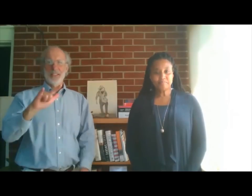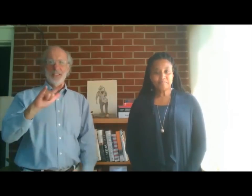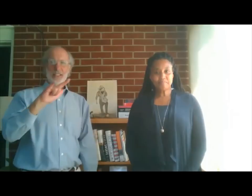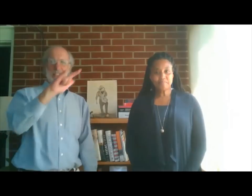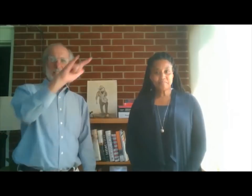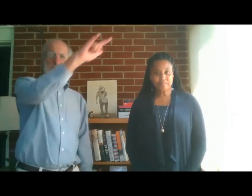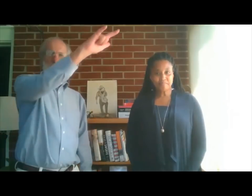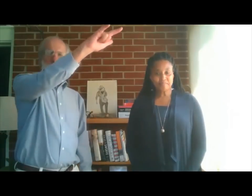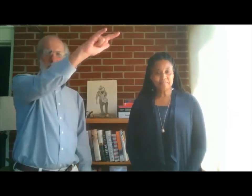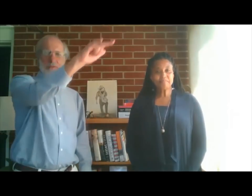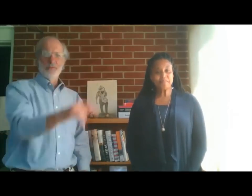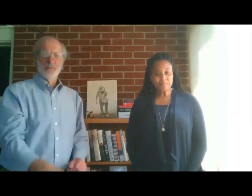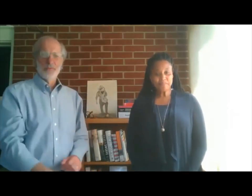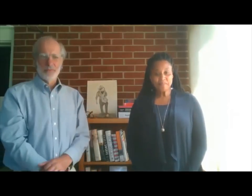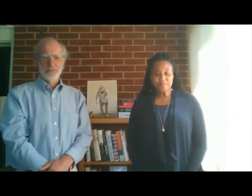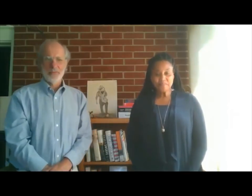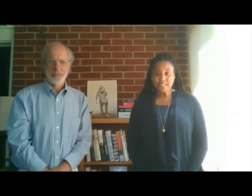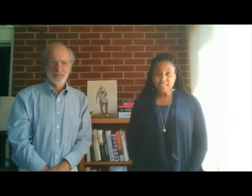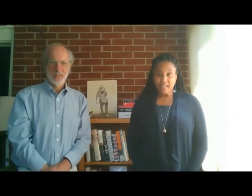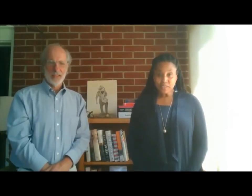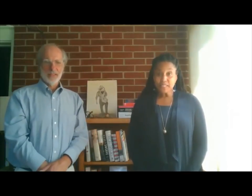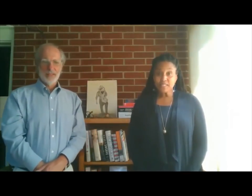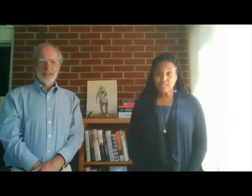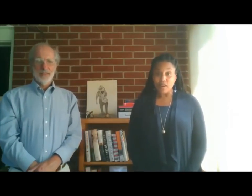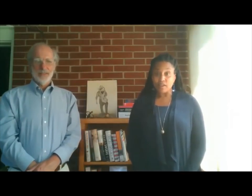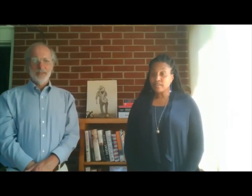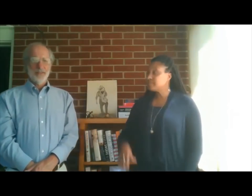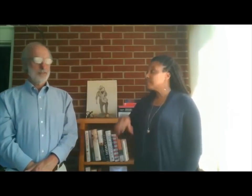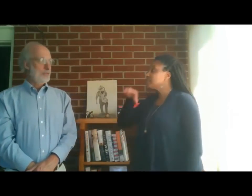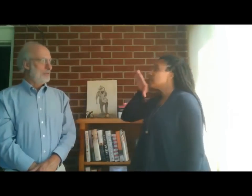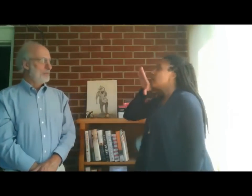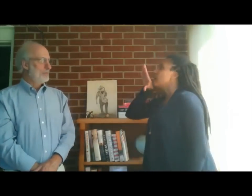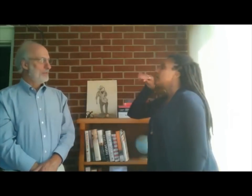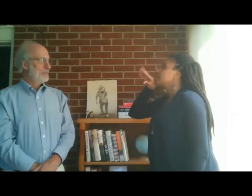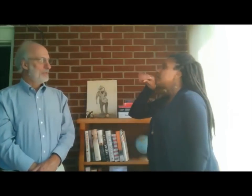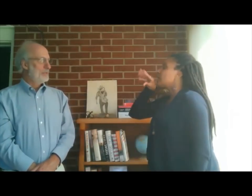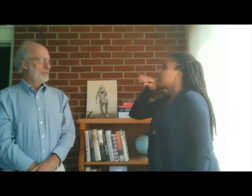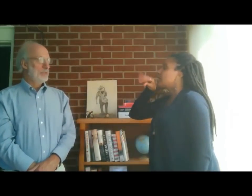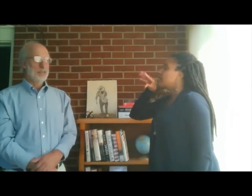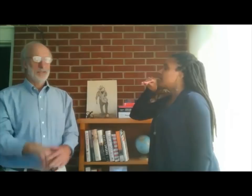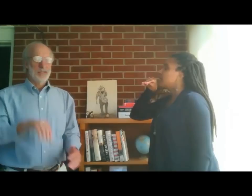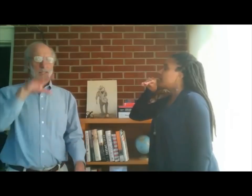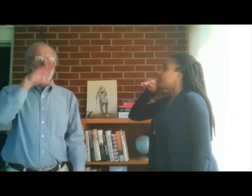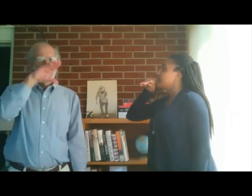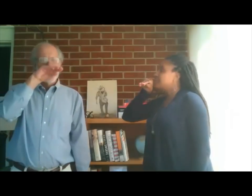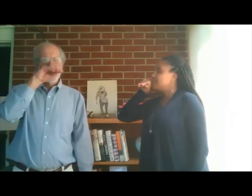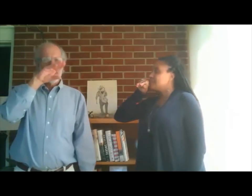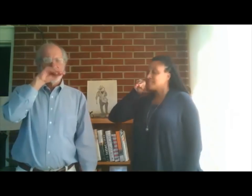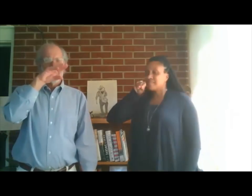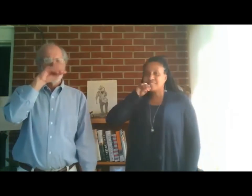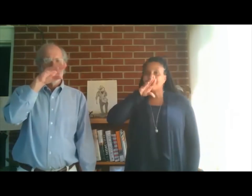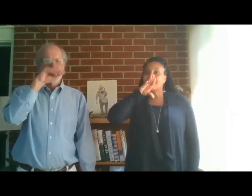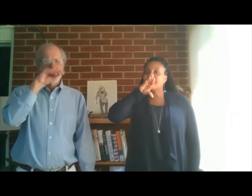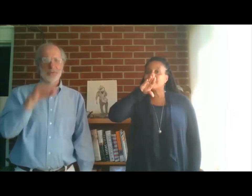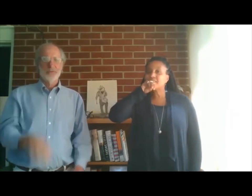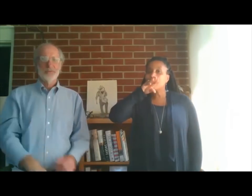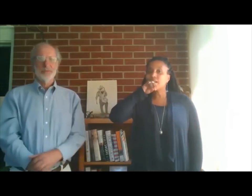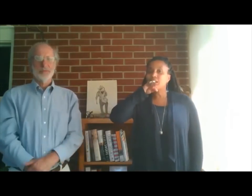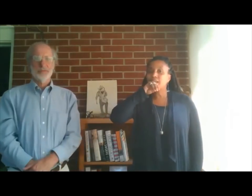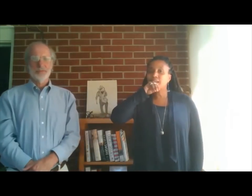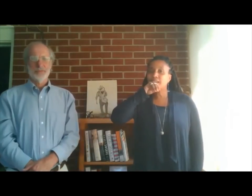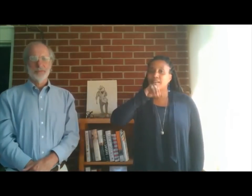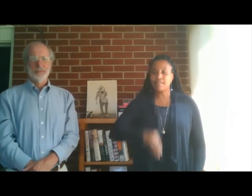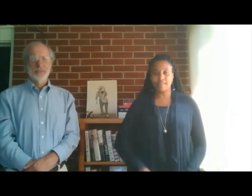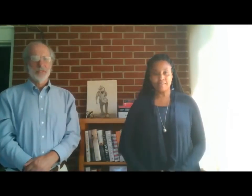Okay. Airplane. The next one is duck. Duck. Duck.